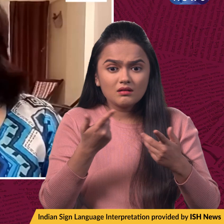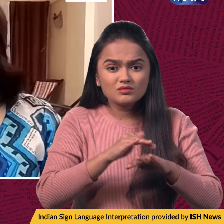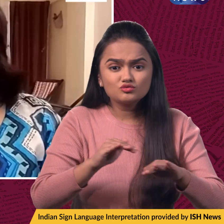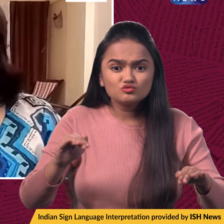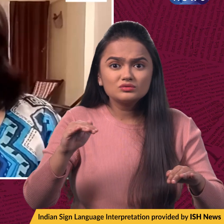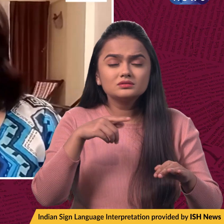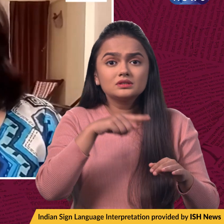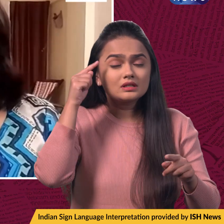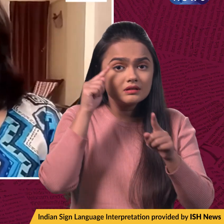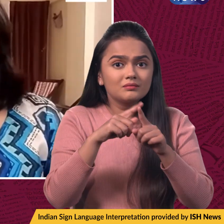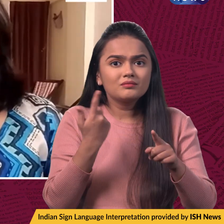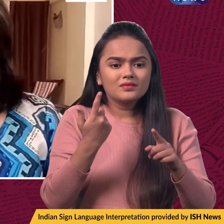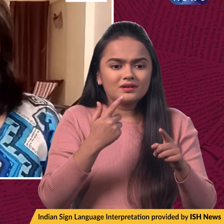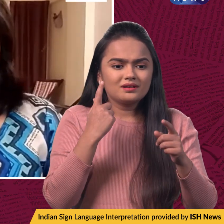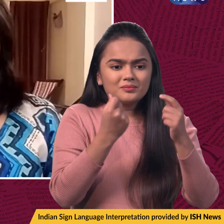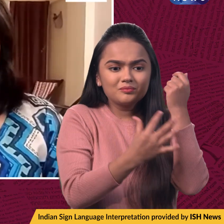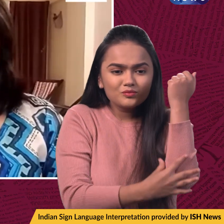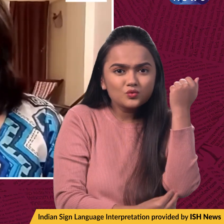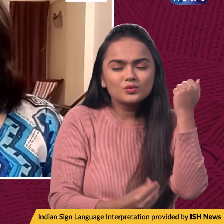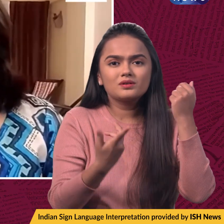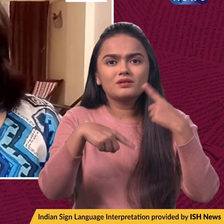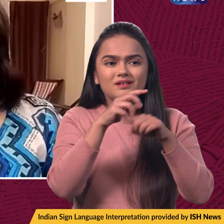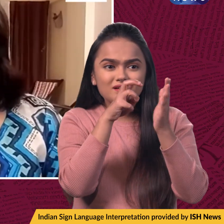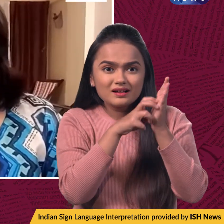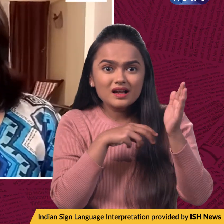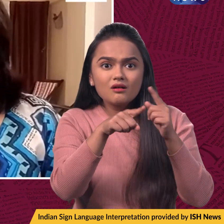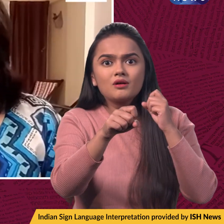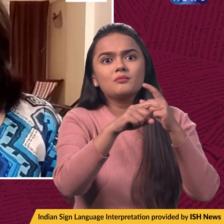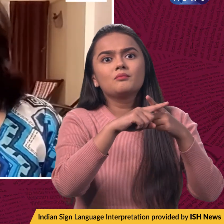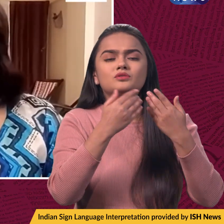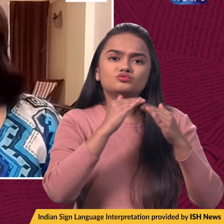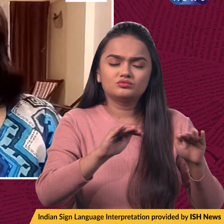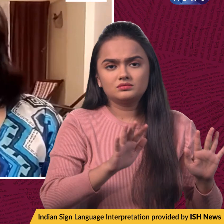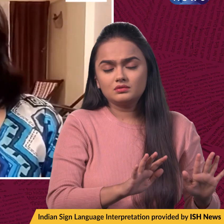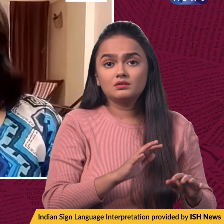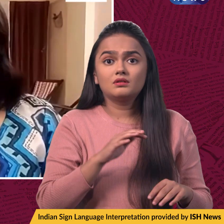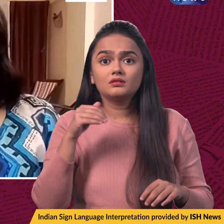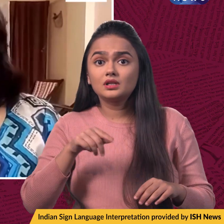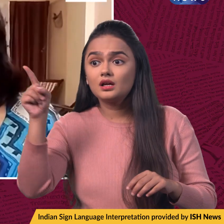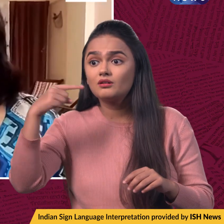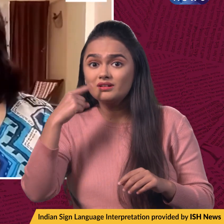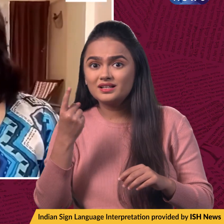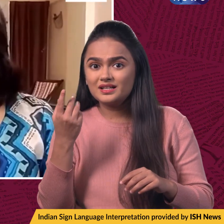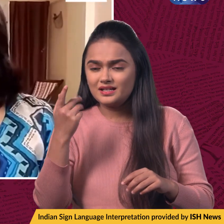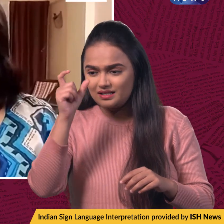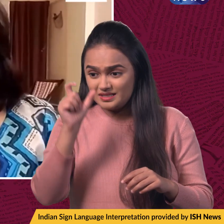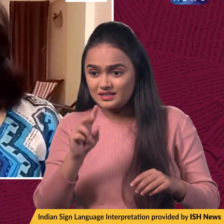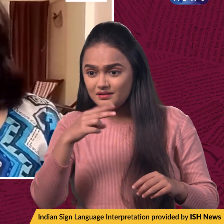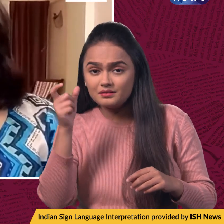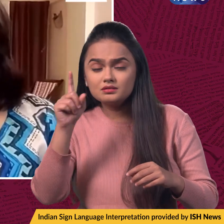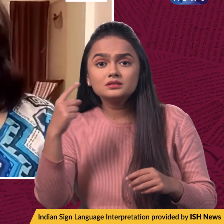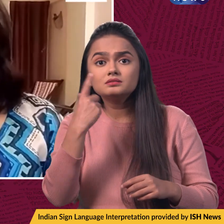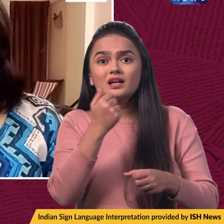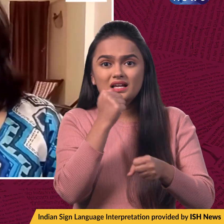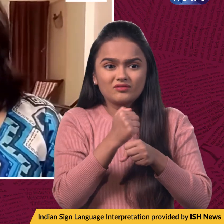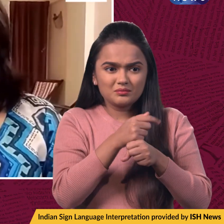interest of students, especially in rural and economically poor students. Now, in a press statement, the chief minister later said